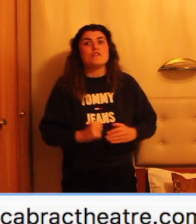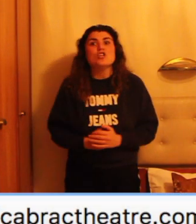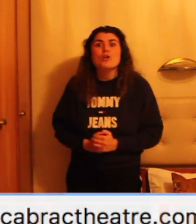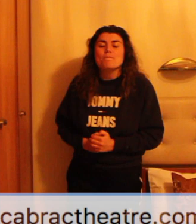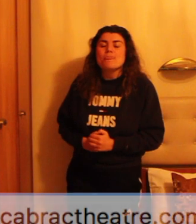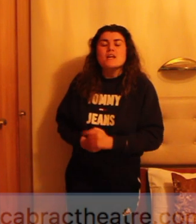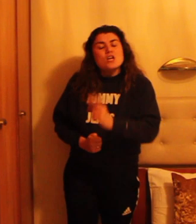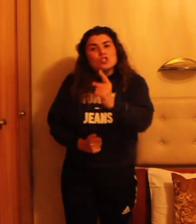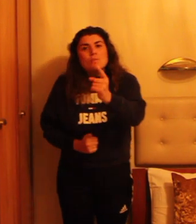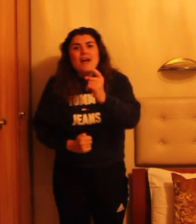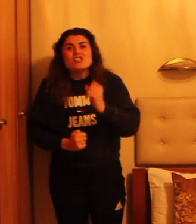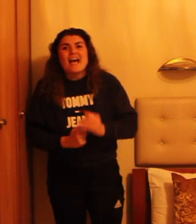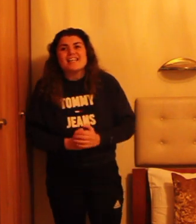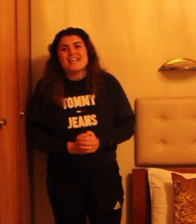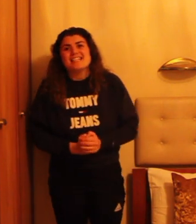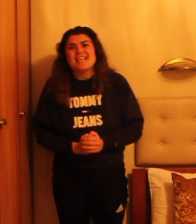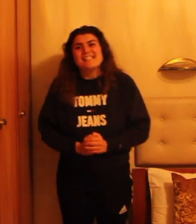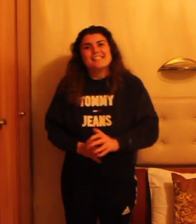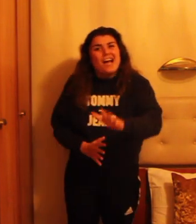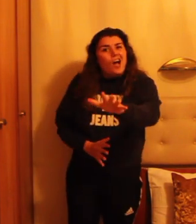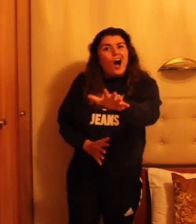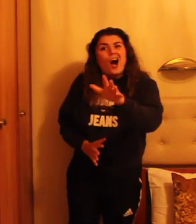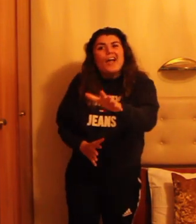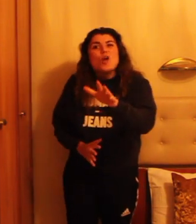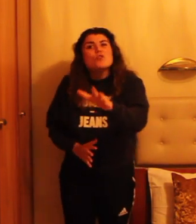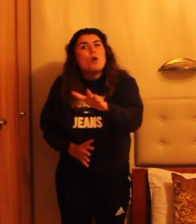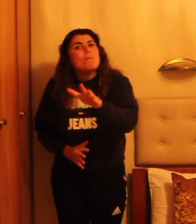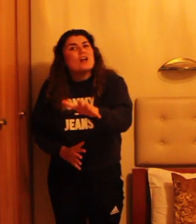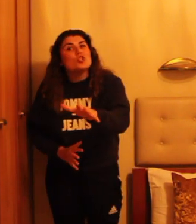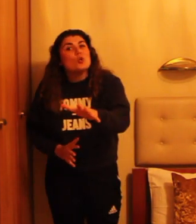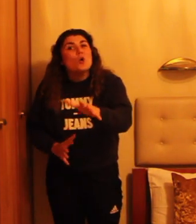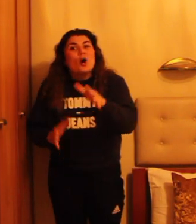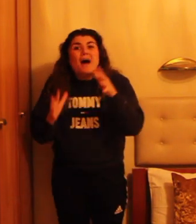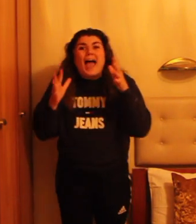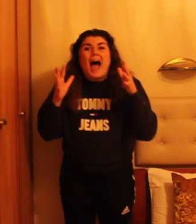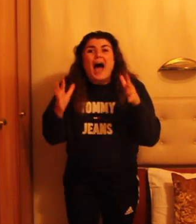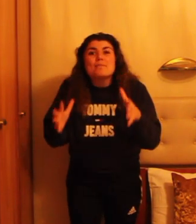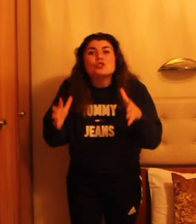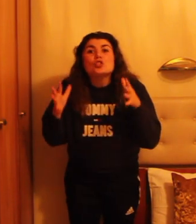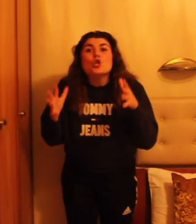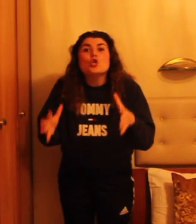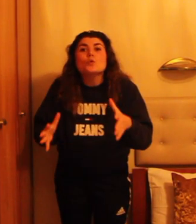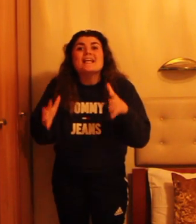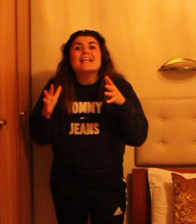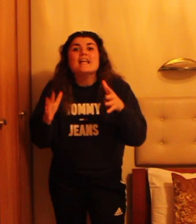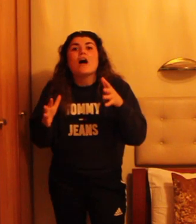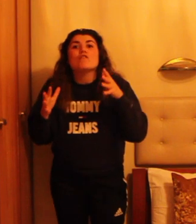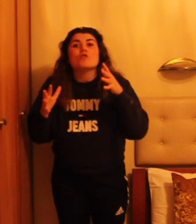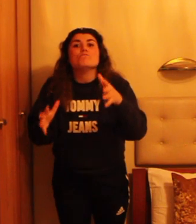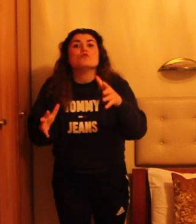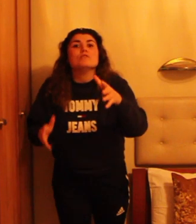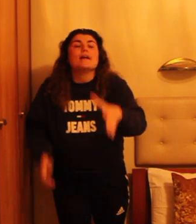you. So my challenge is this. I don't know about you, but I absolutely love music.